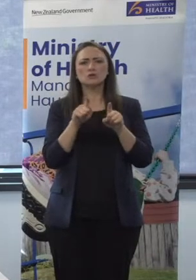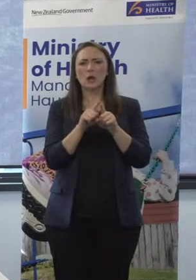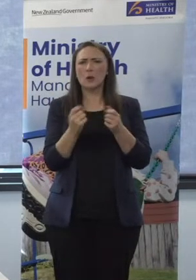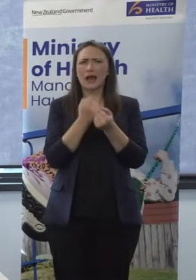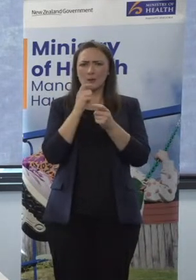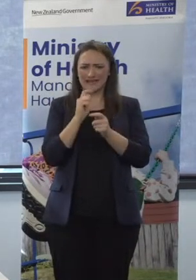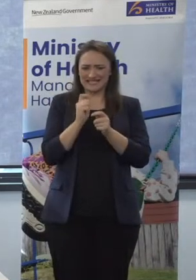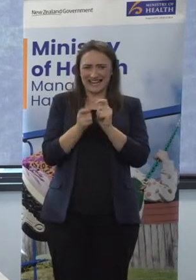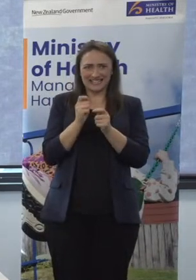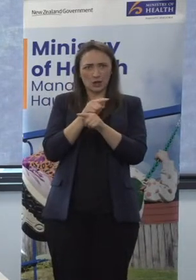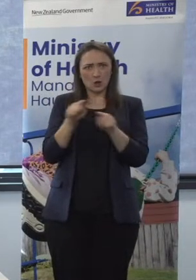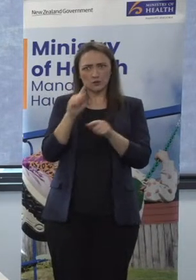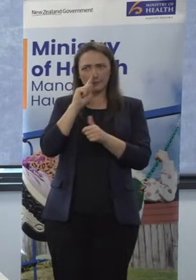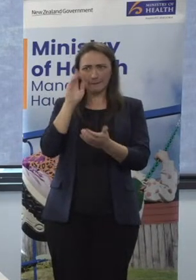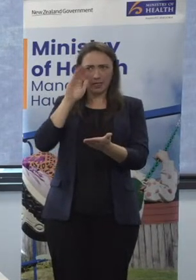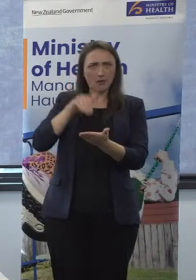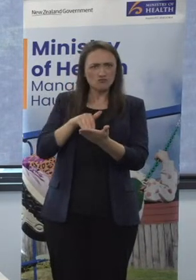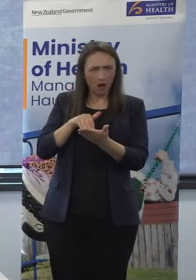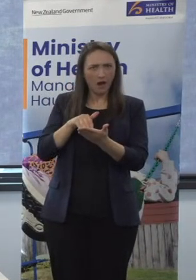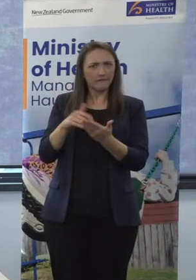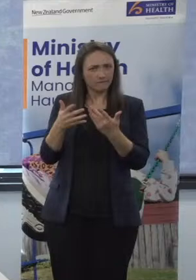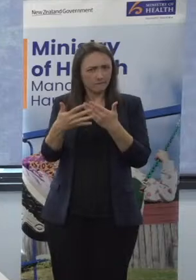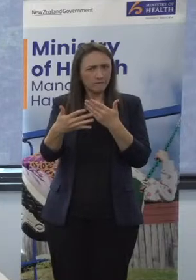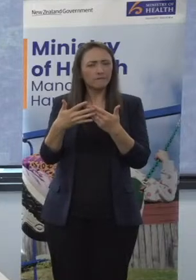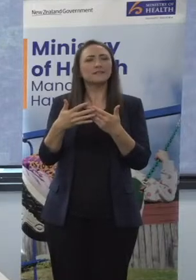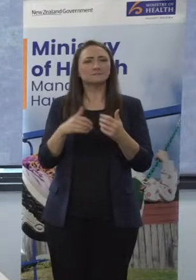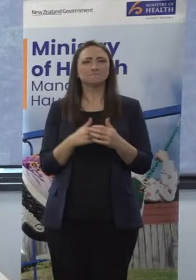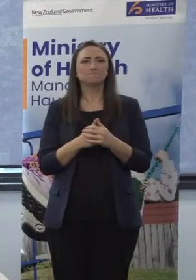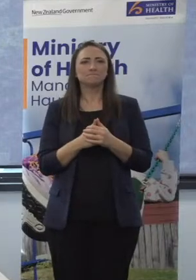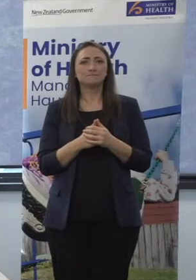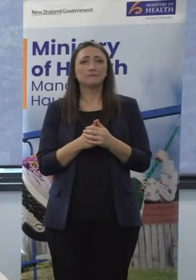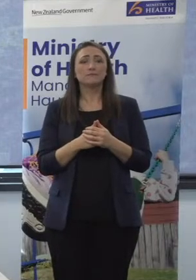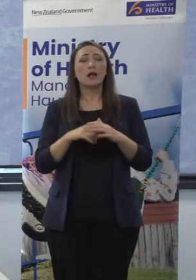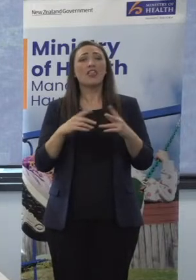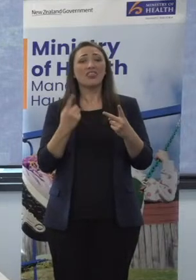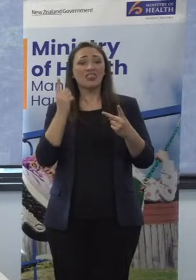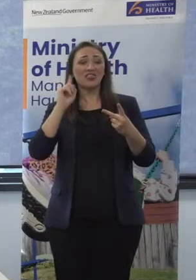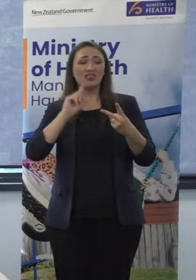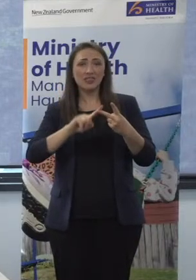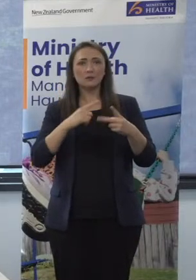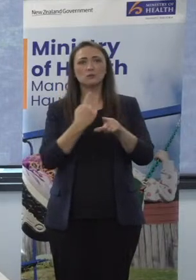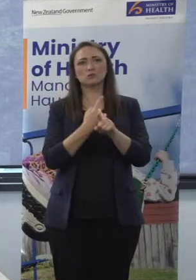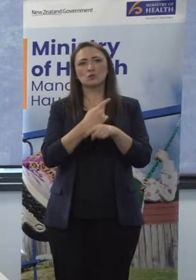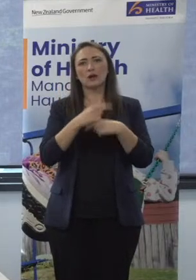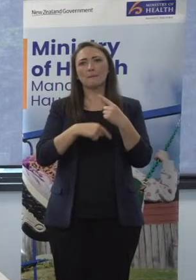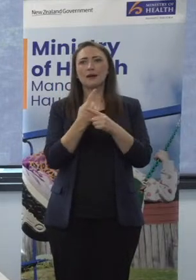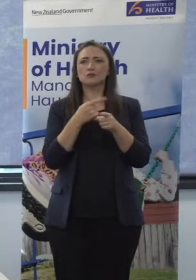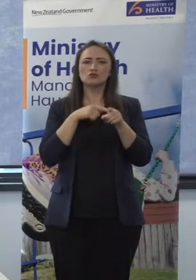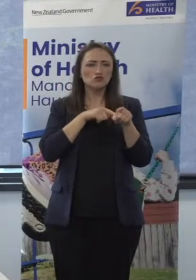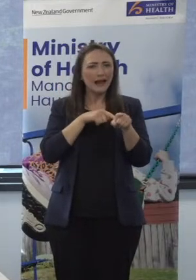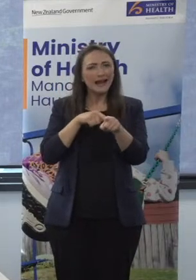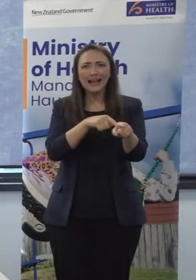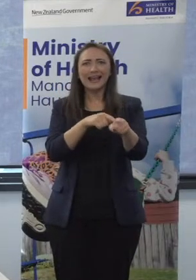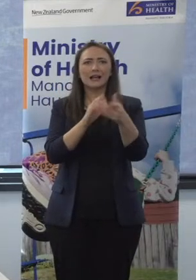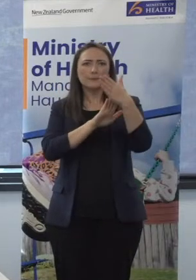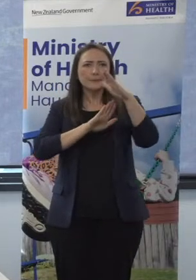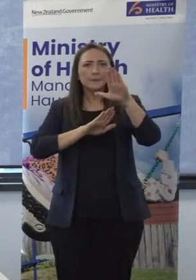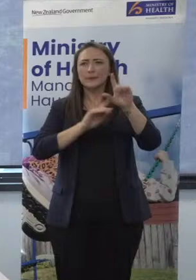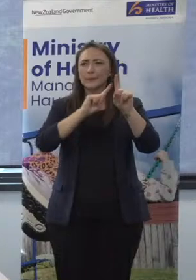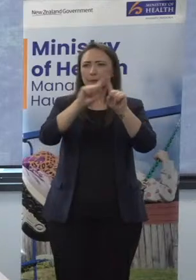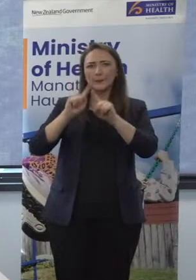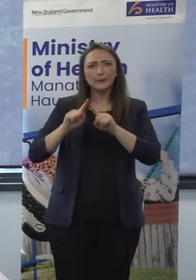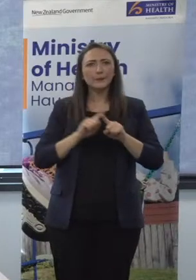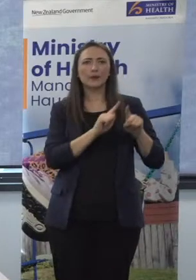new strains of COVID-19. And then we'll have a general discussion about our tracking of COVID-19 in general. I'll be happy to answer